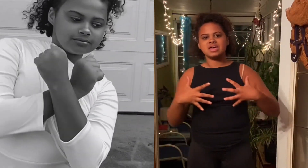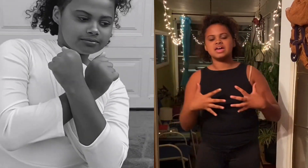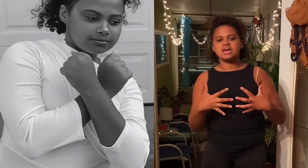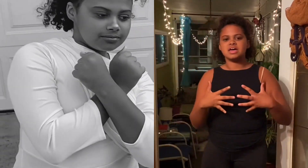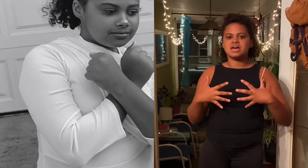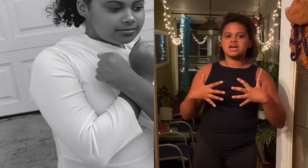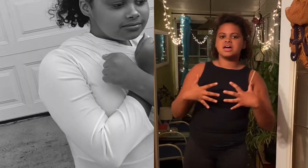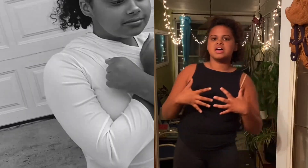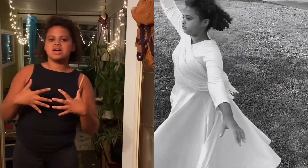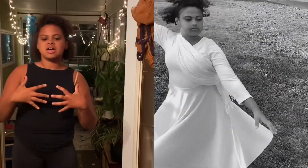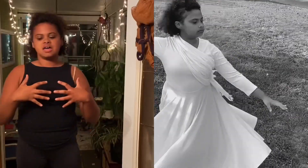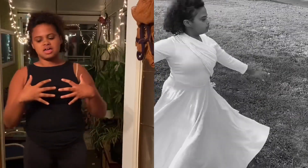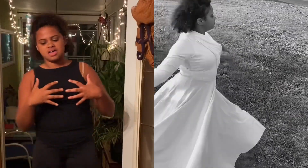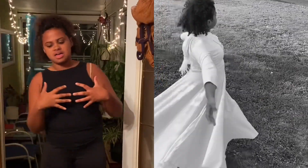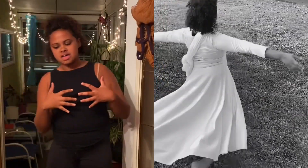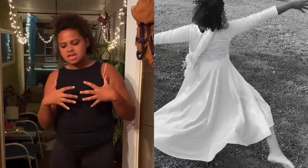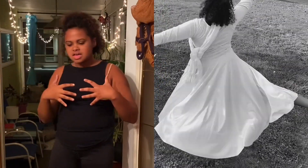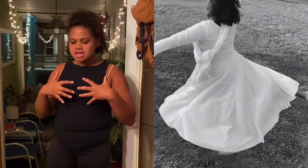scared